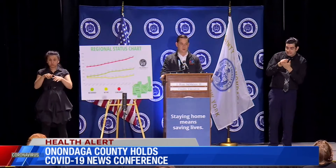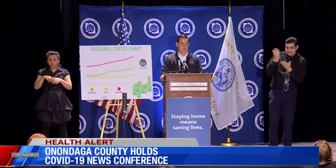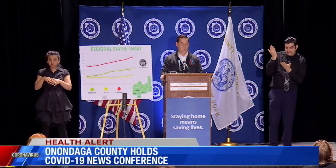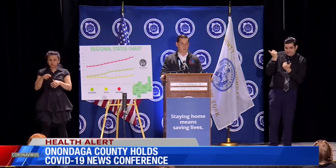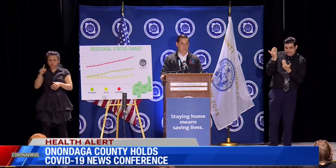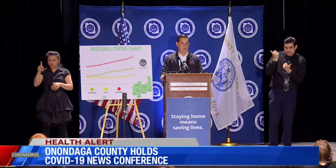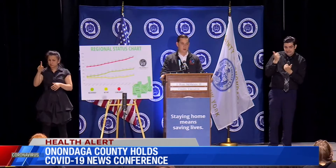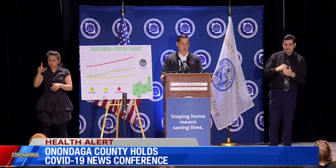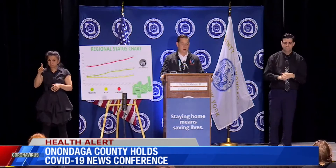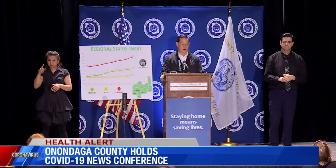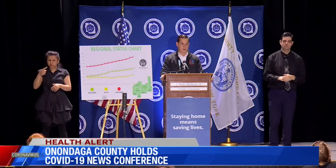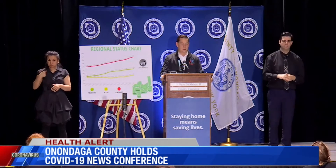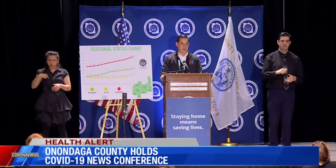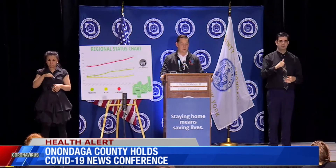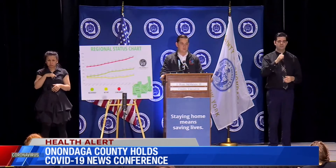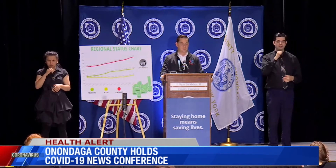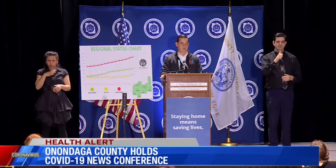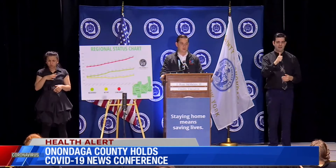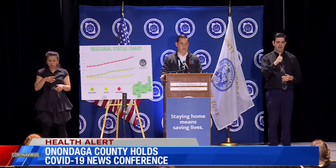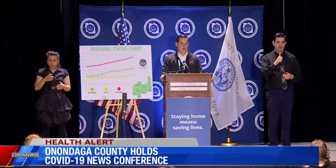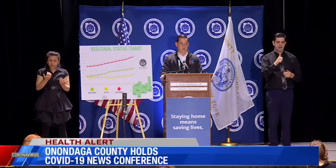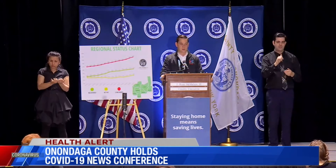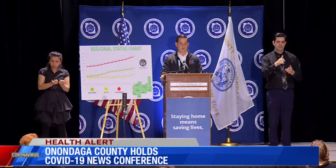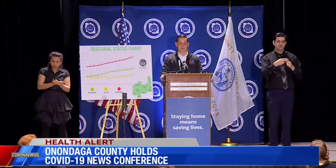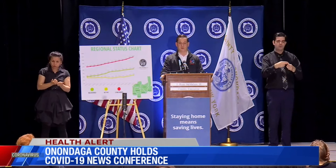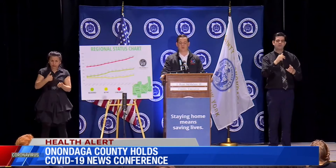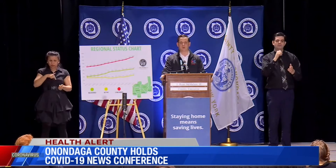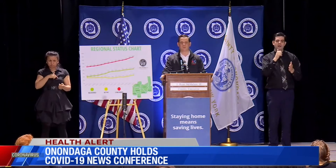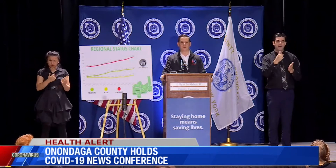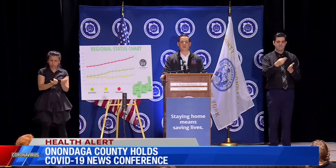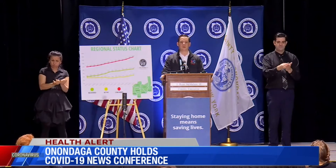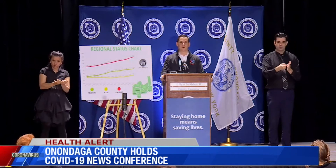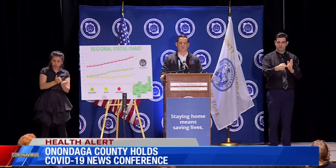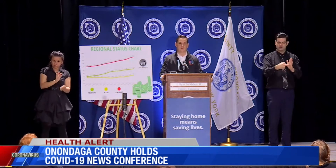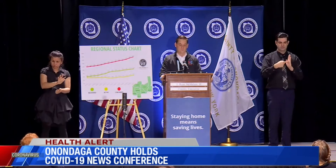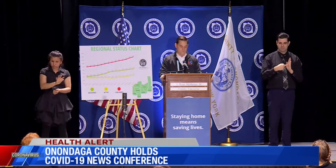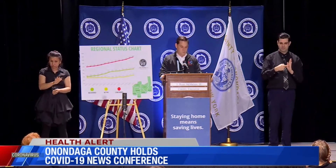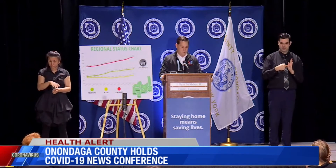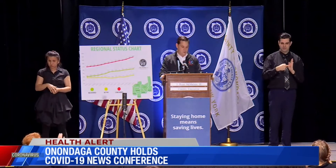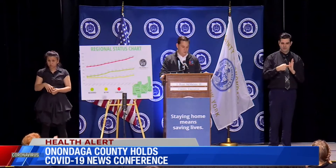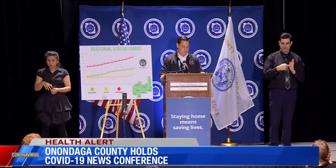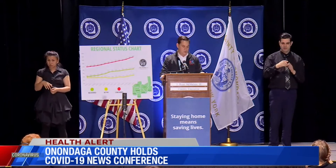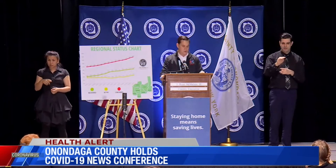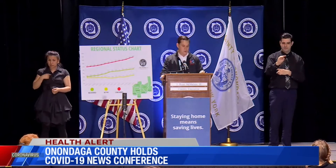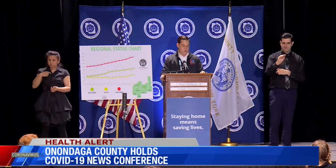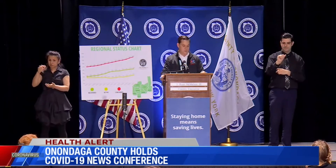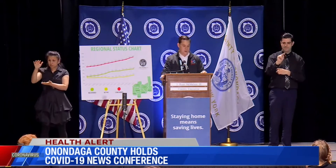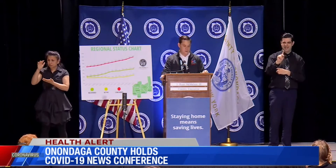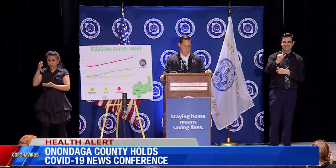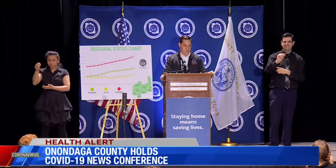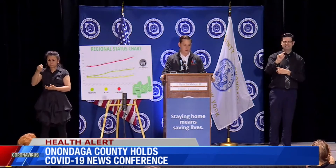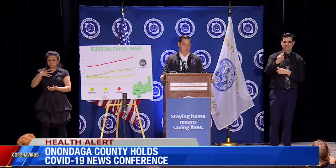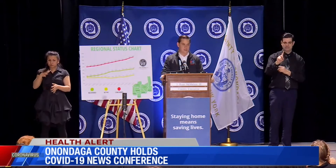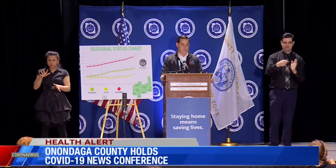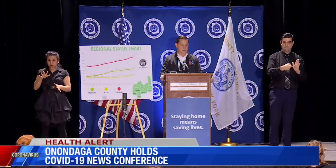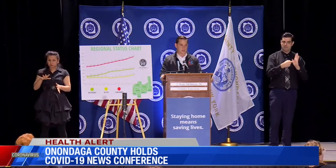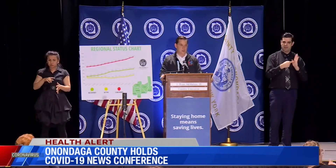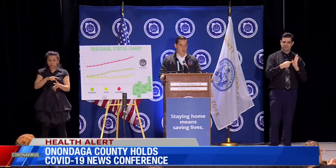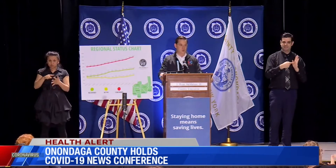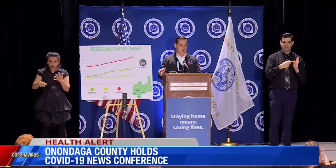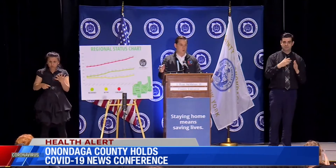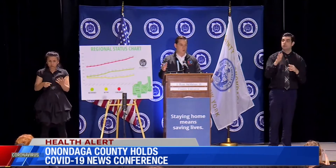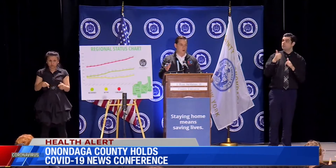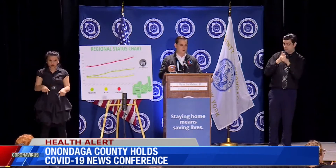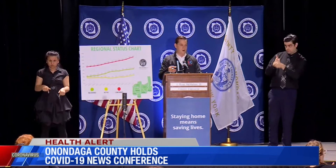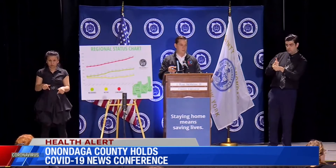conservative things to do. That is a fiscally unconservative thing to do. So for my fiscal conservative friends in Washington, D.C.,